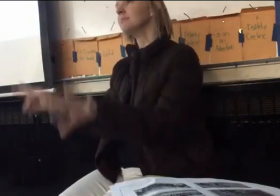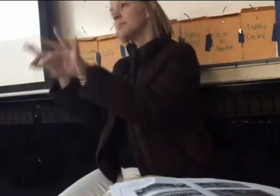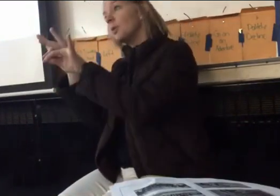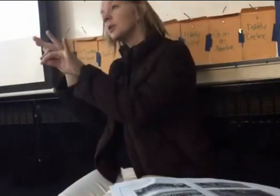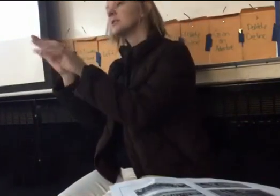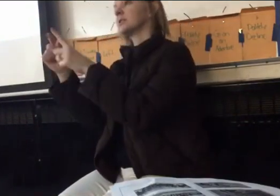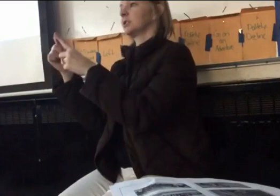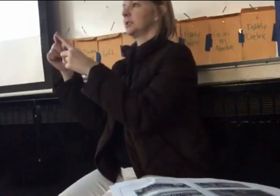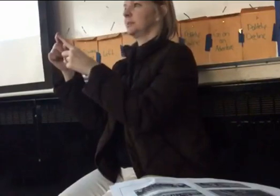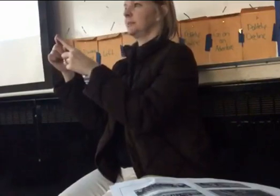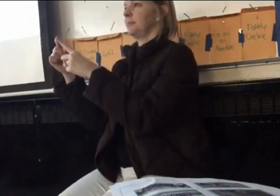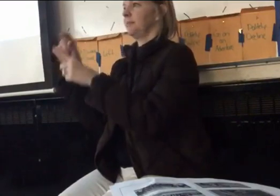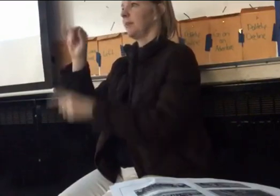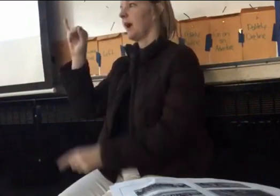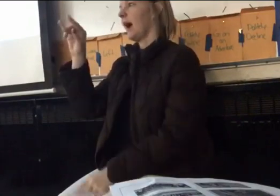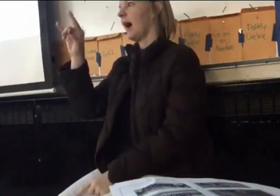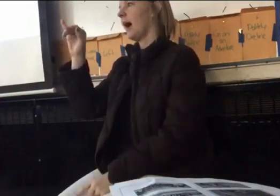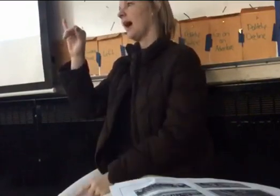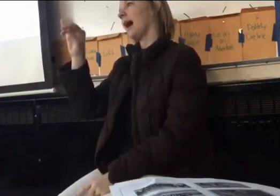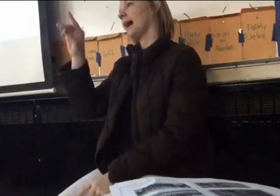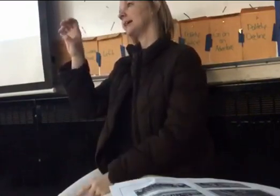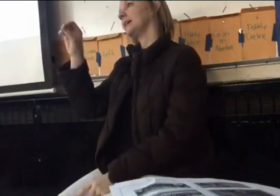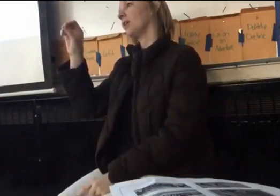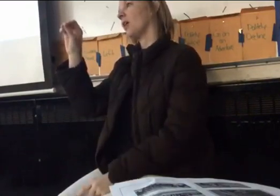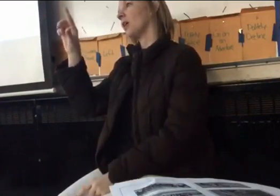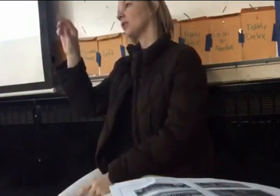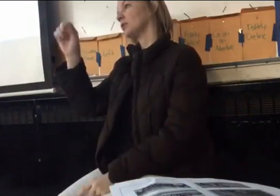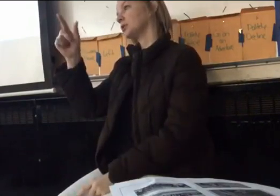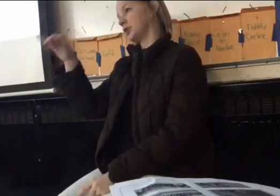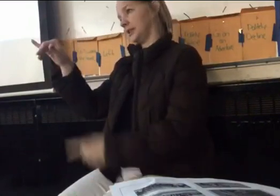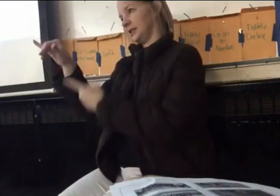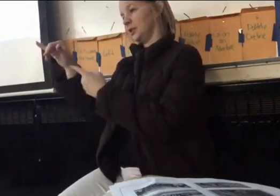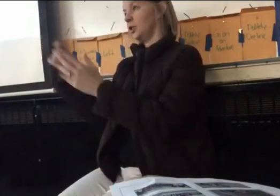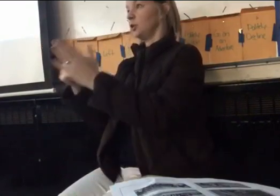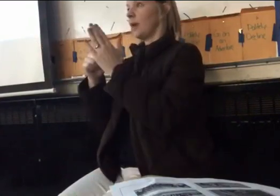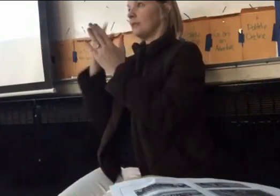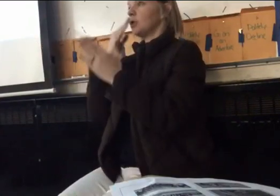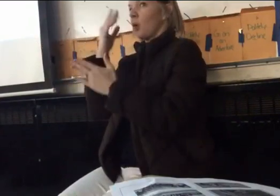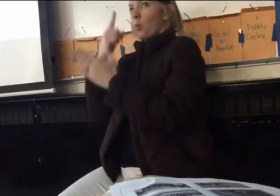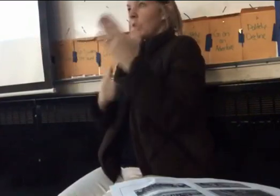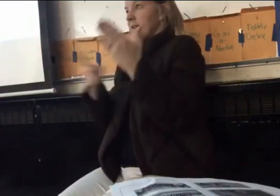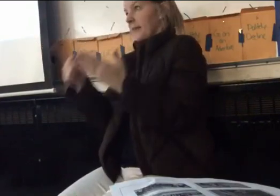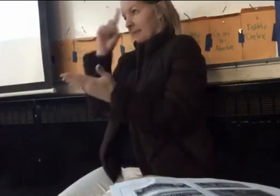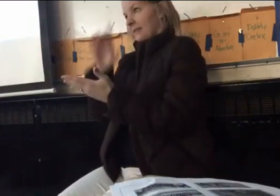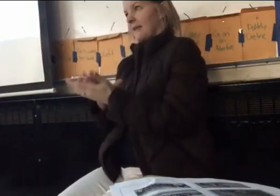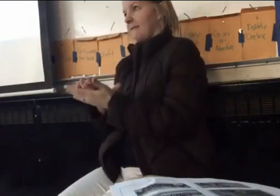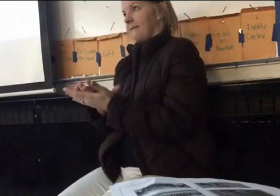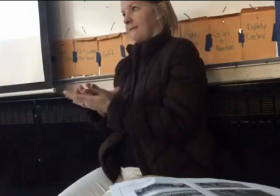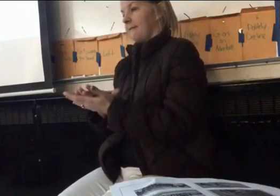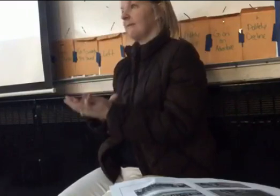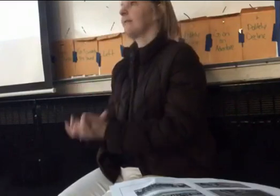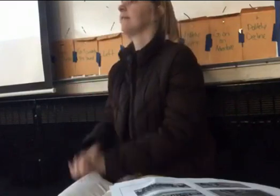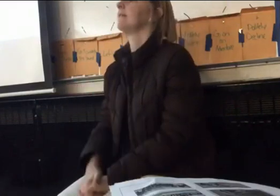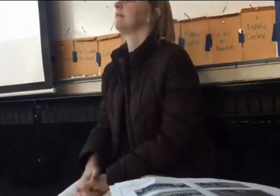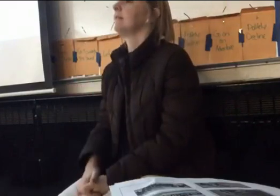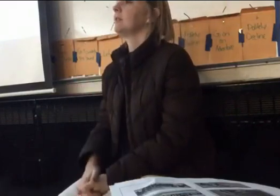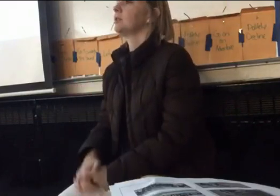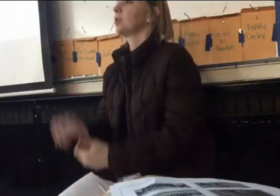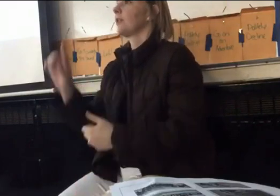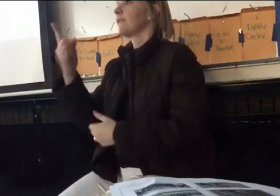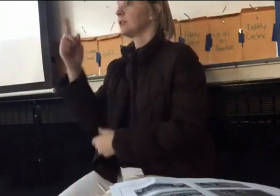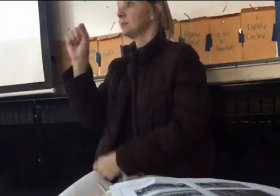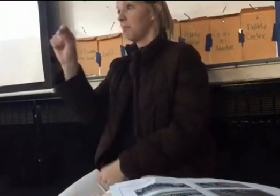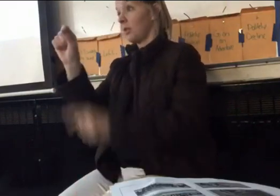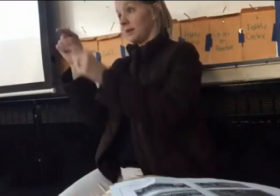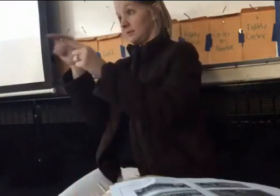bullet. You need to know, what did the populists believe? So, if you will highlight in the first